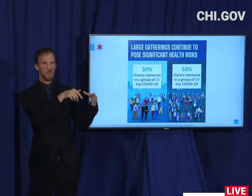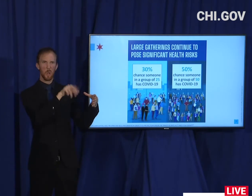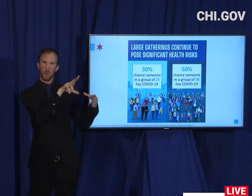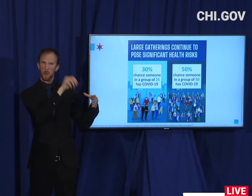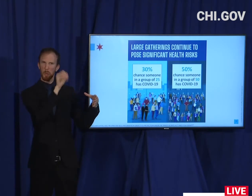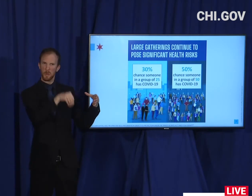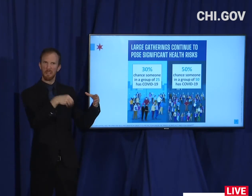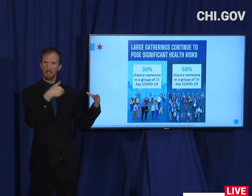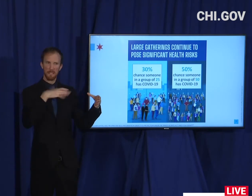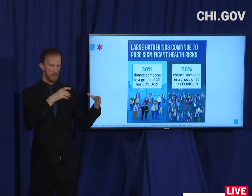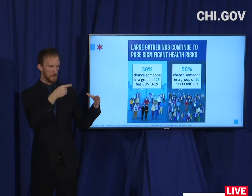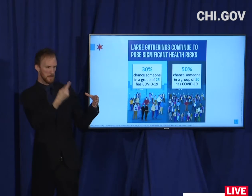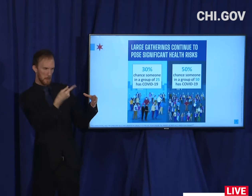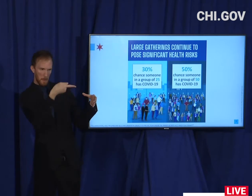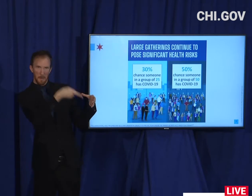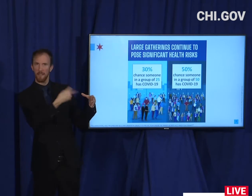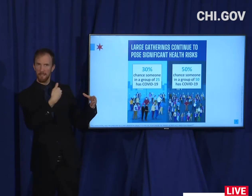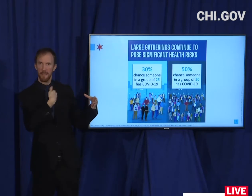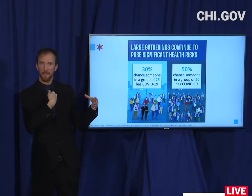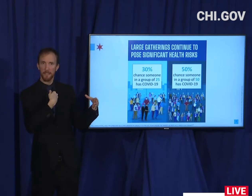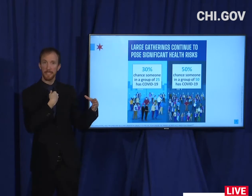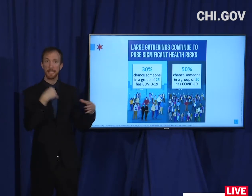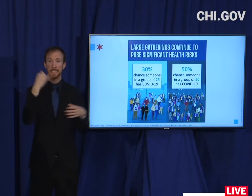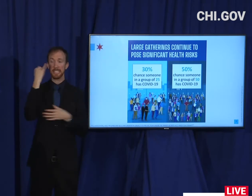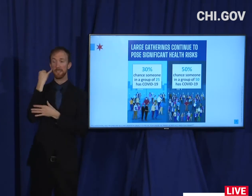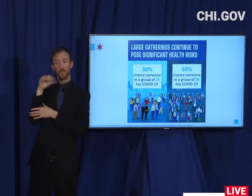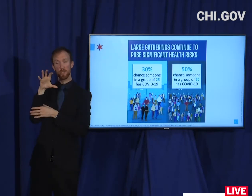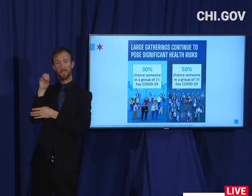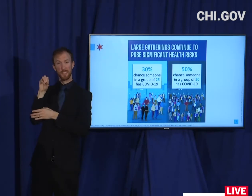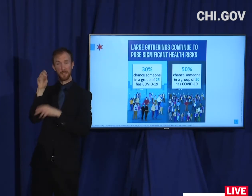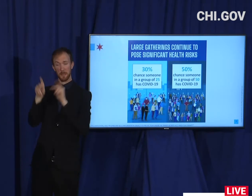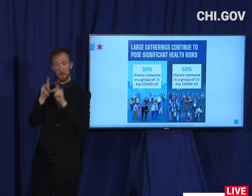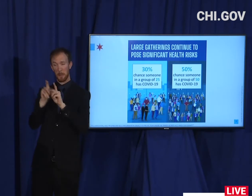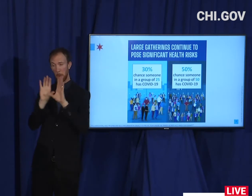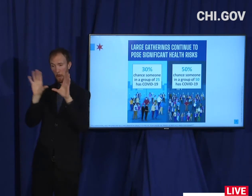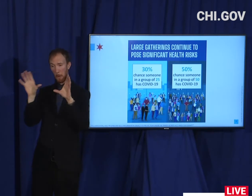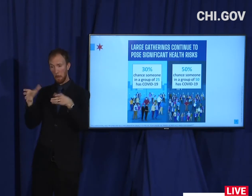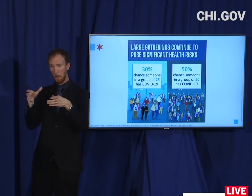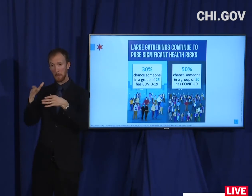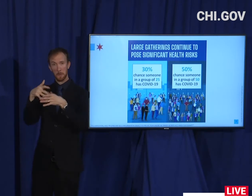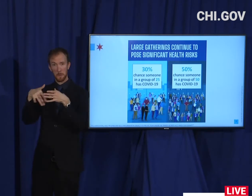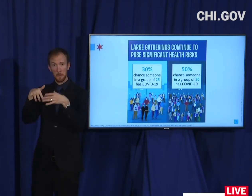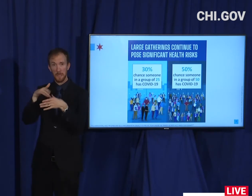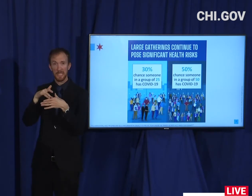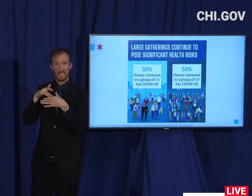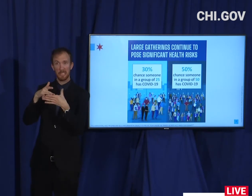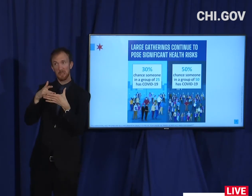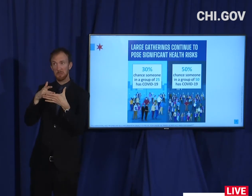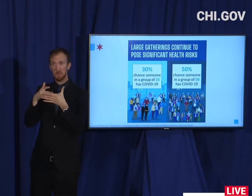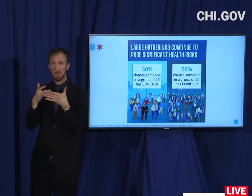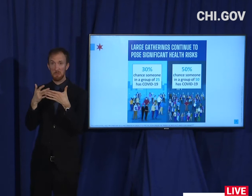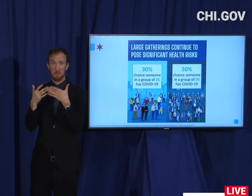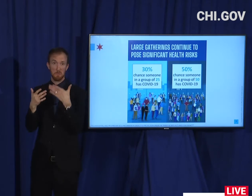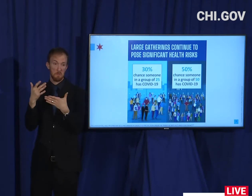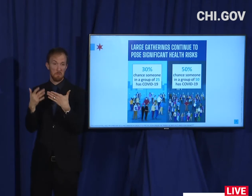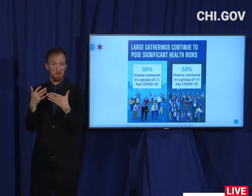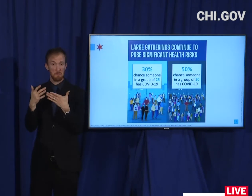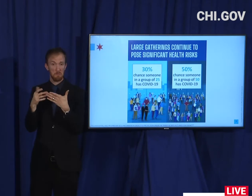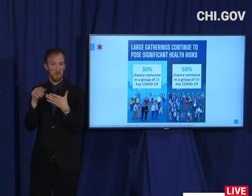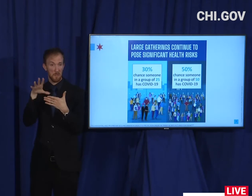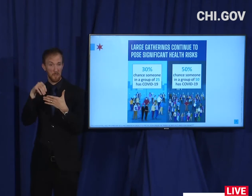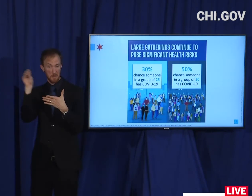is a 50% chance that someone in a group of 50 has COVID-19. Even getting together 10 people in